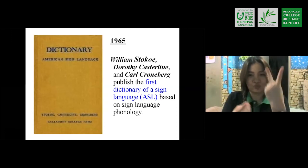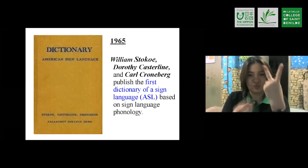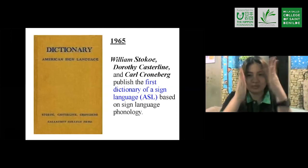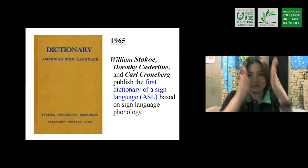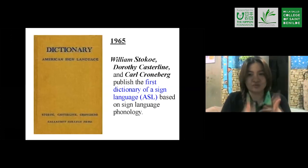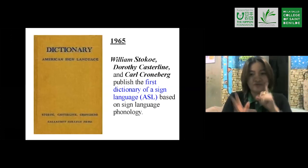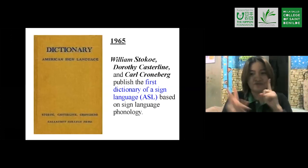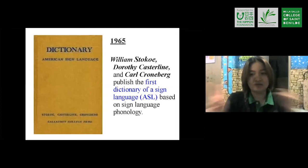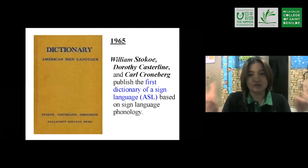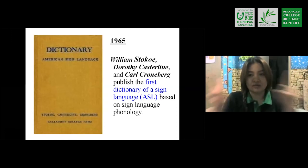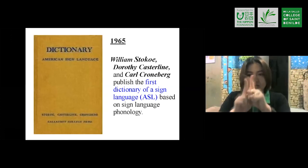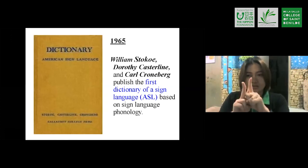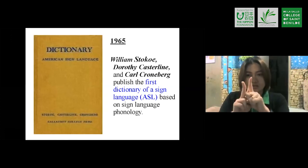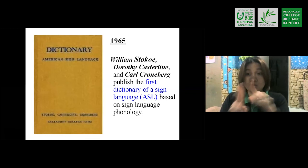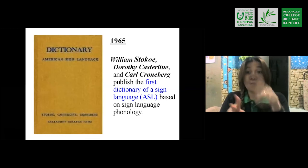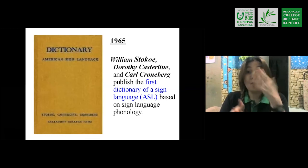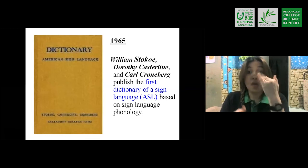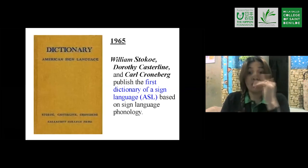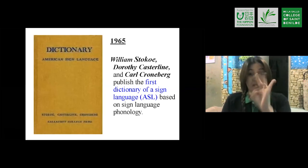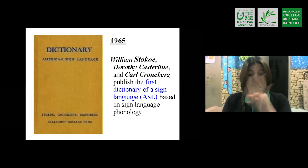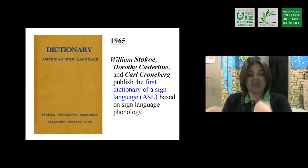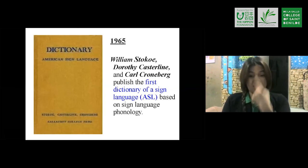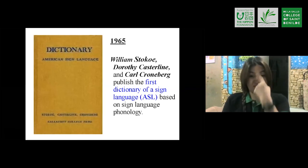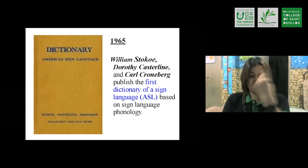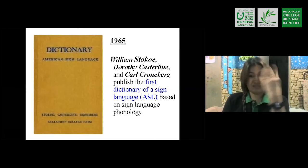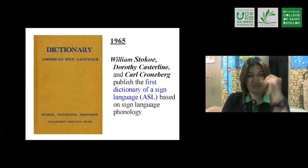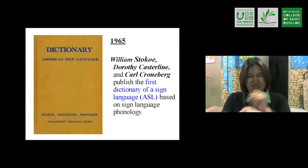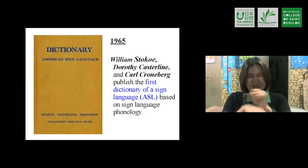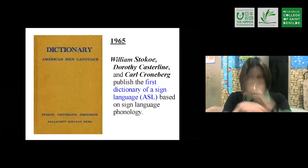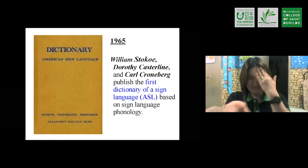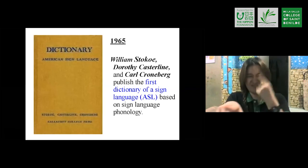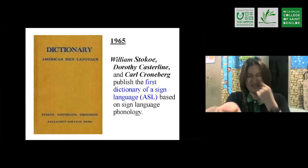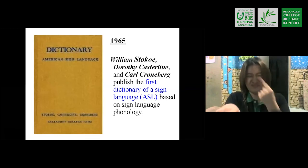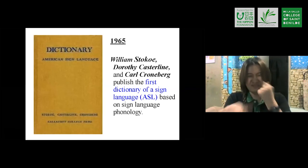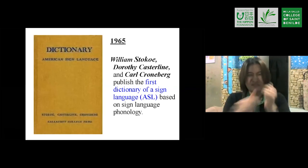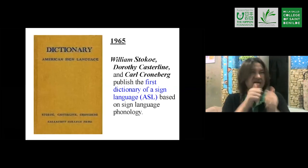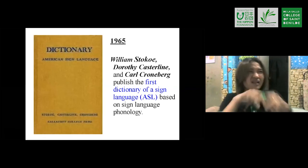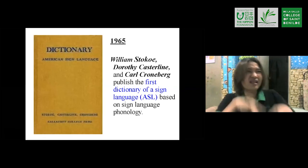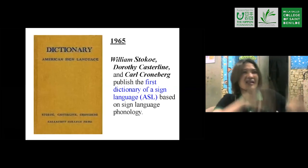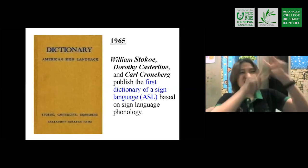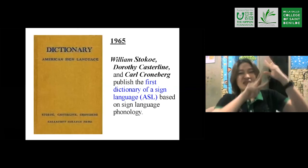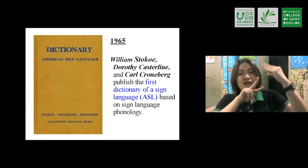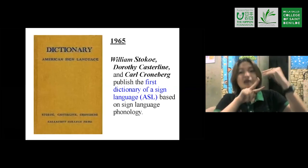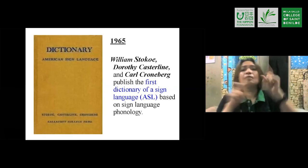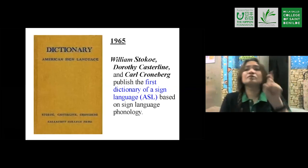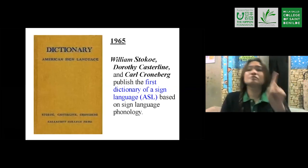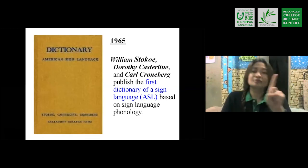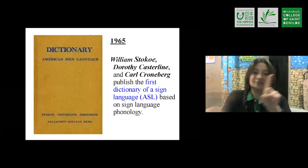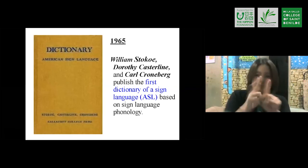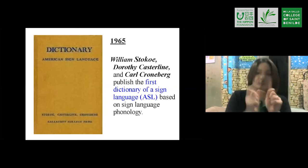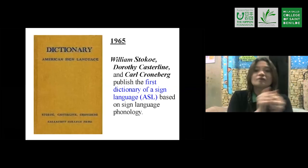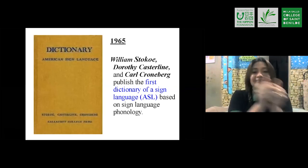Stokey was also part of this project.